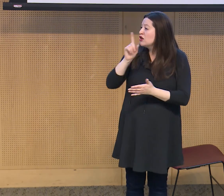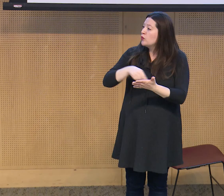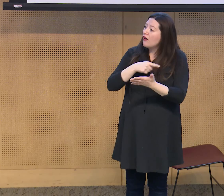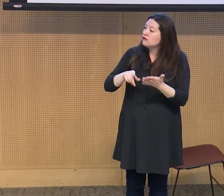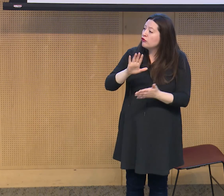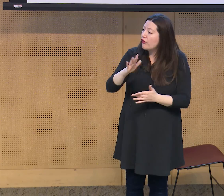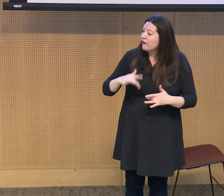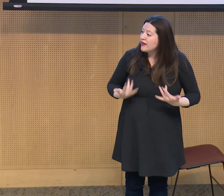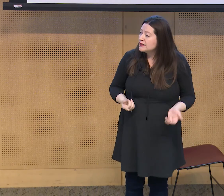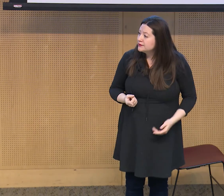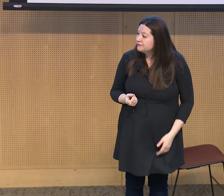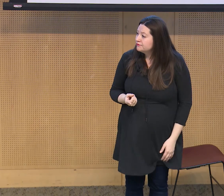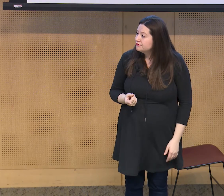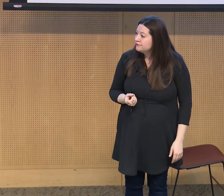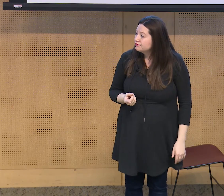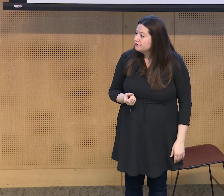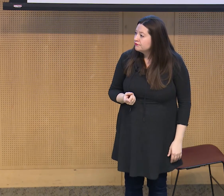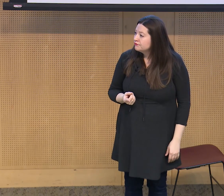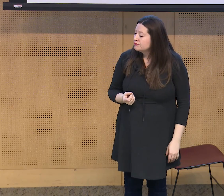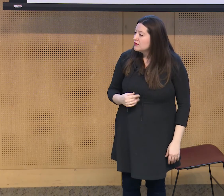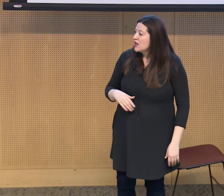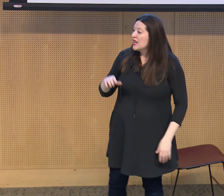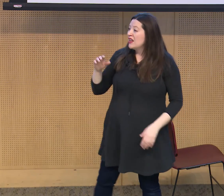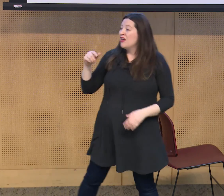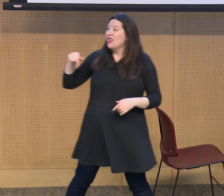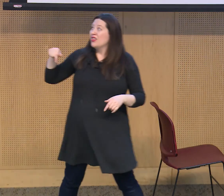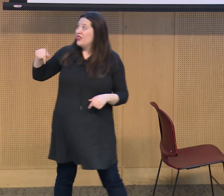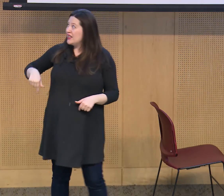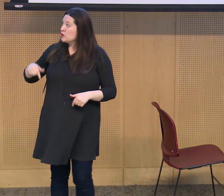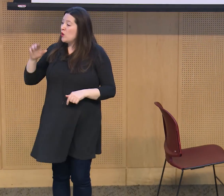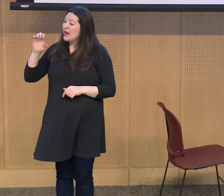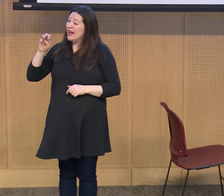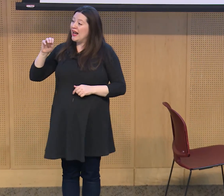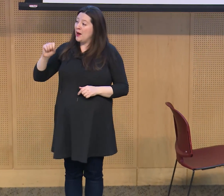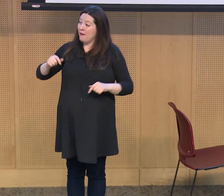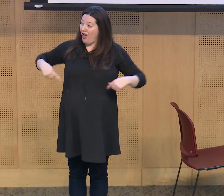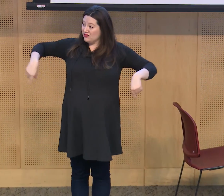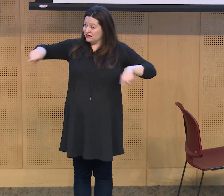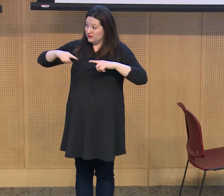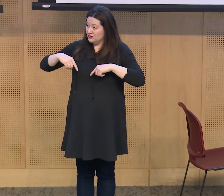of their catering properly, CCL has the right to cancel their event.